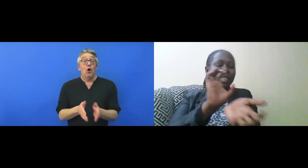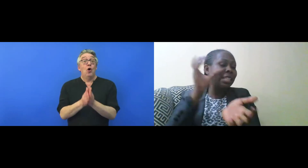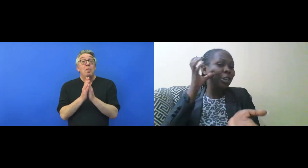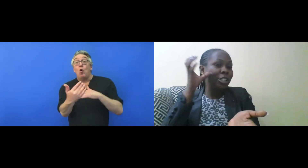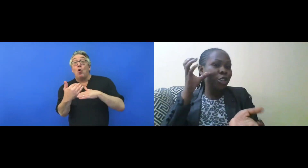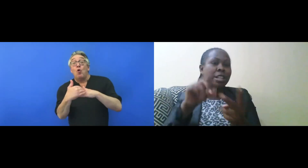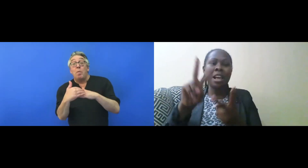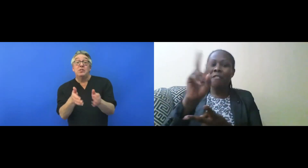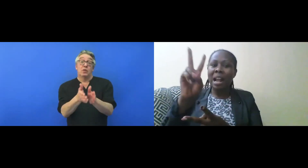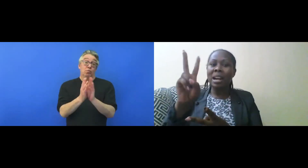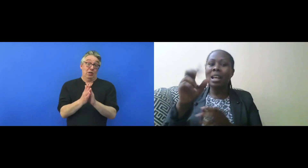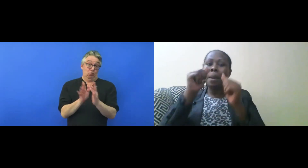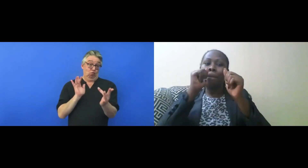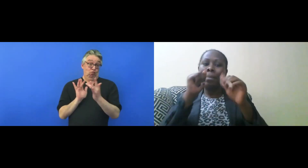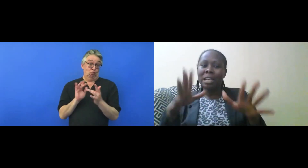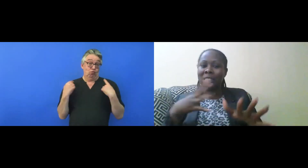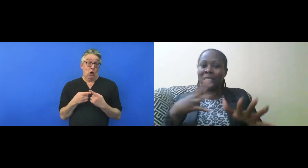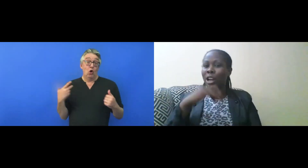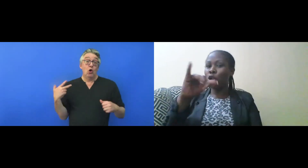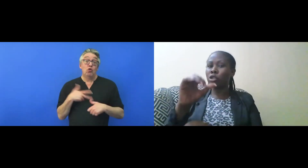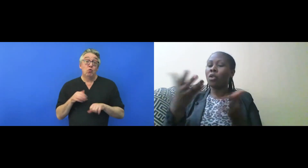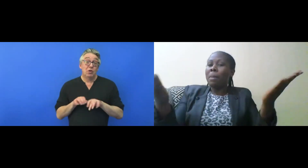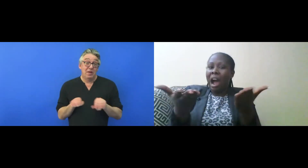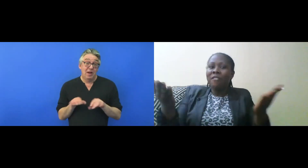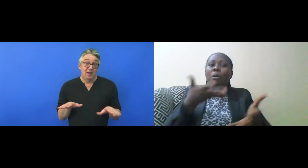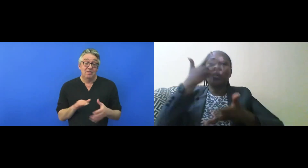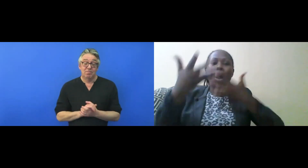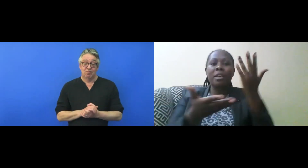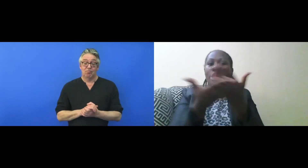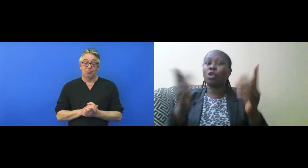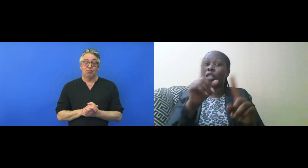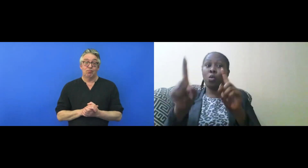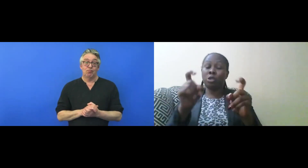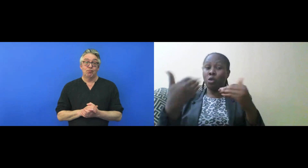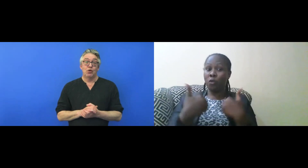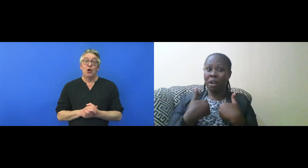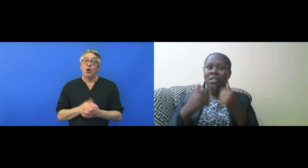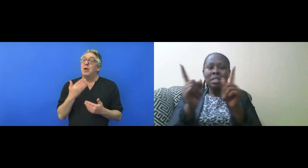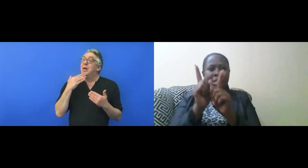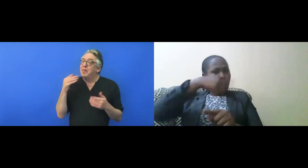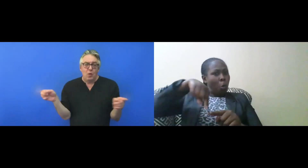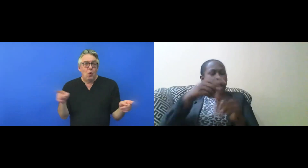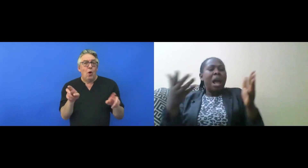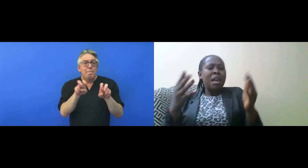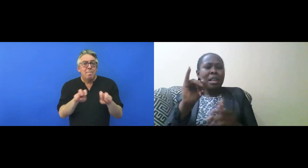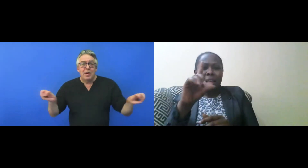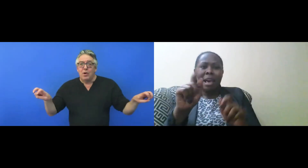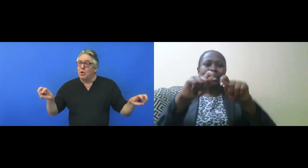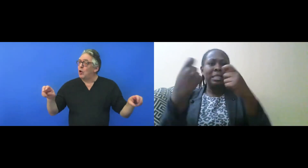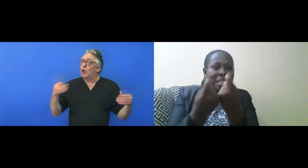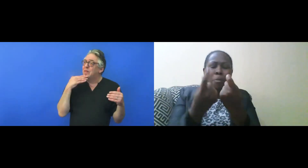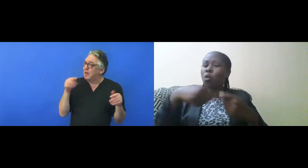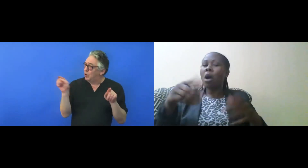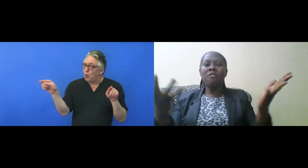hope that Dr. Chidi, Valerie, Blessing, and Saad will be able to answer your questions. And